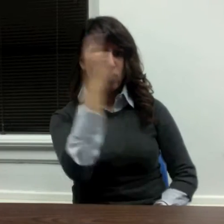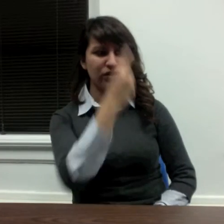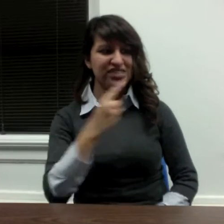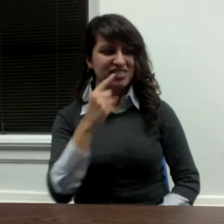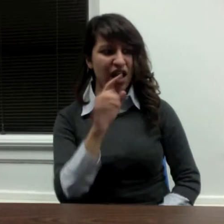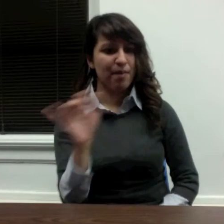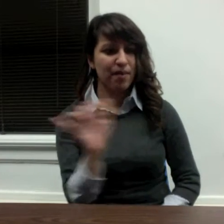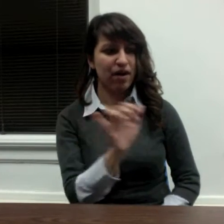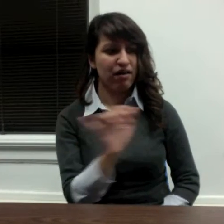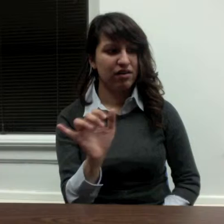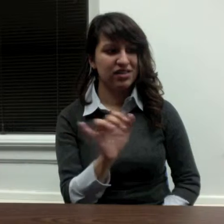and